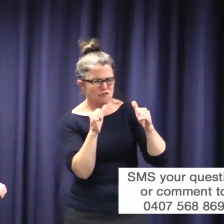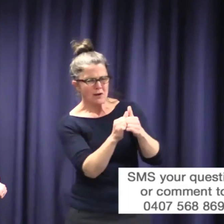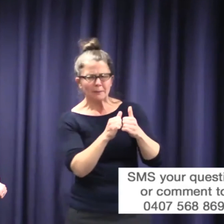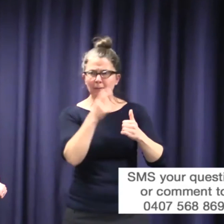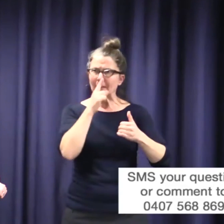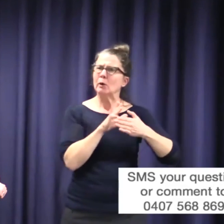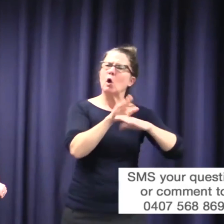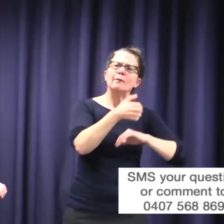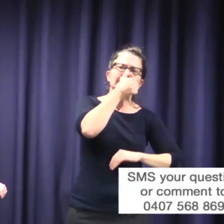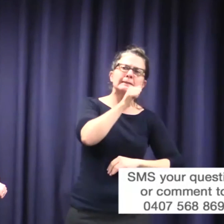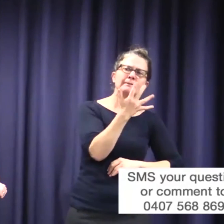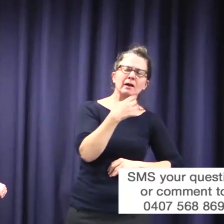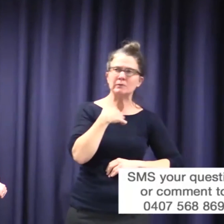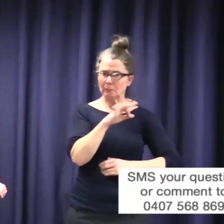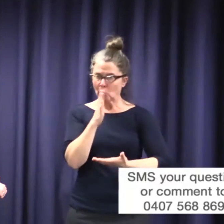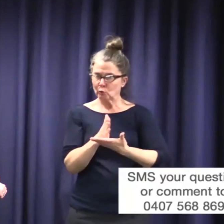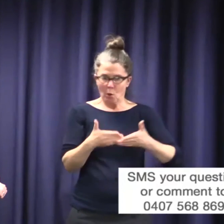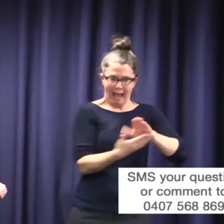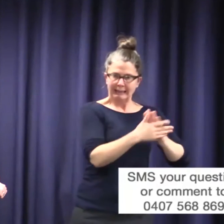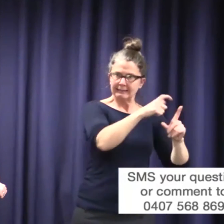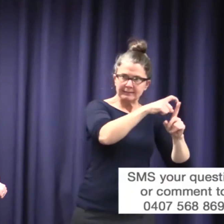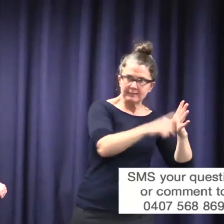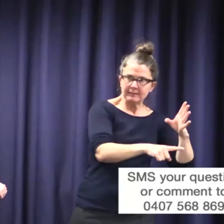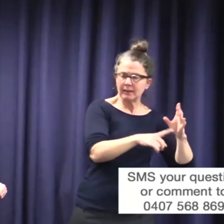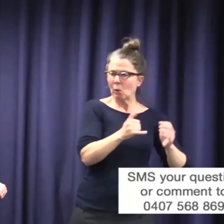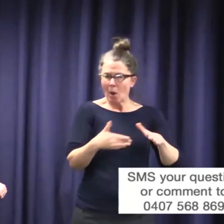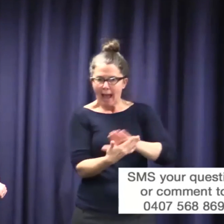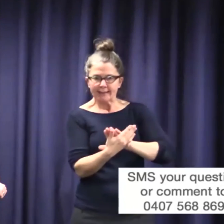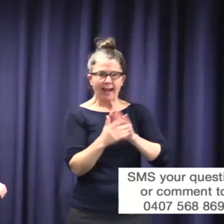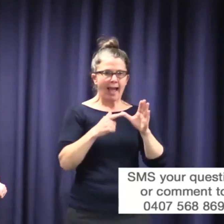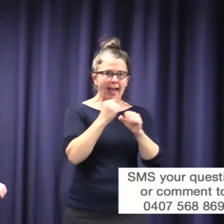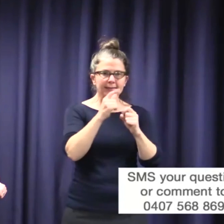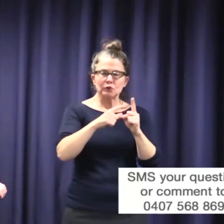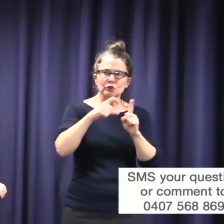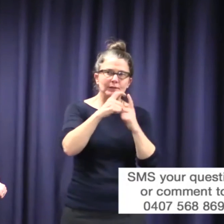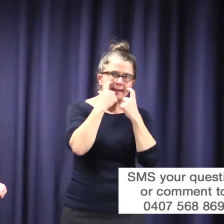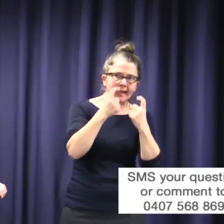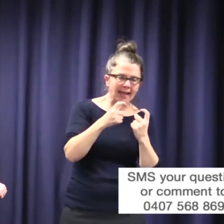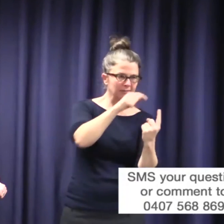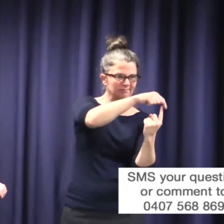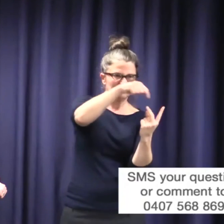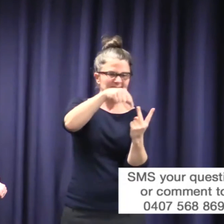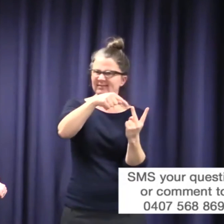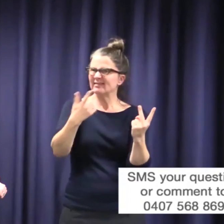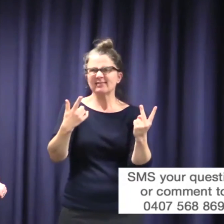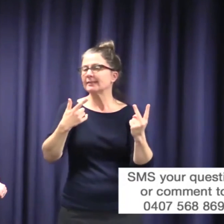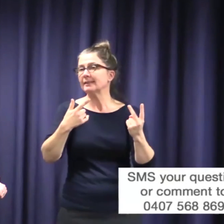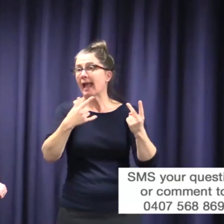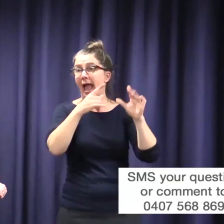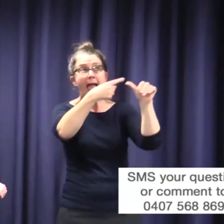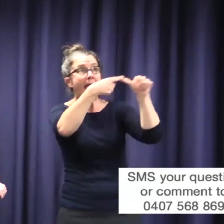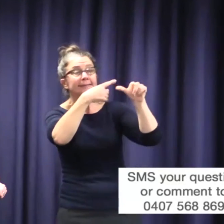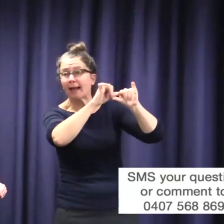that sits under disability, whether it sits in the aged care area, we cannot get any clear